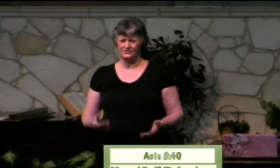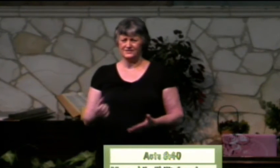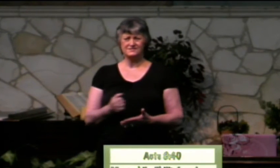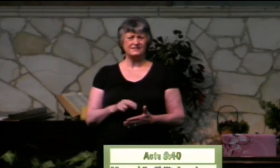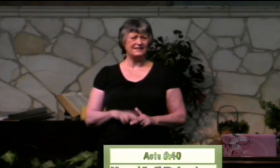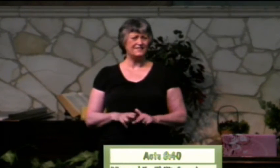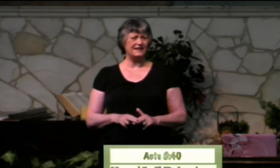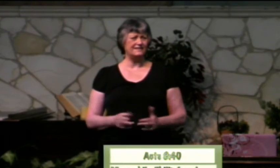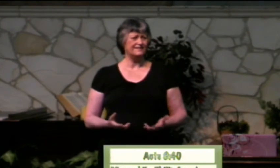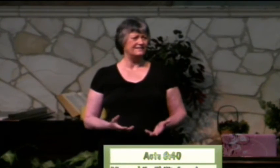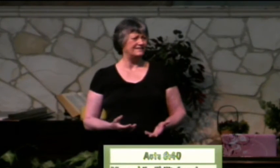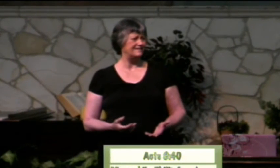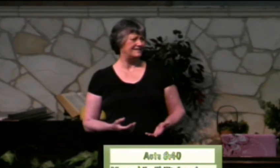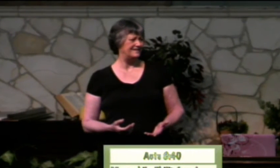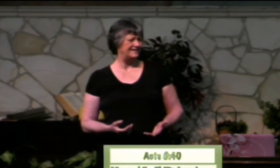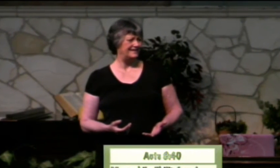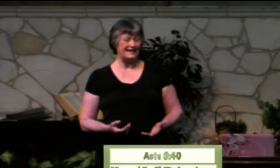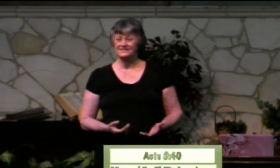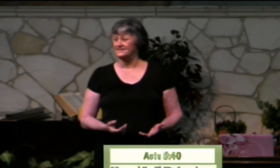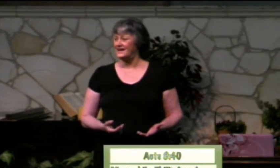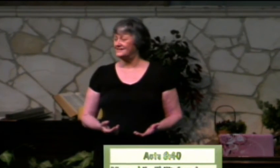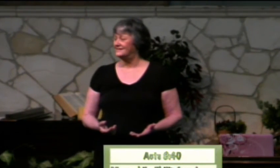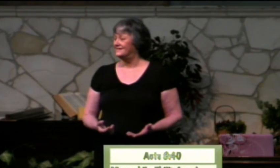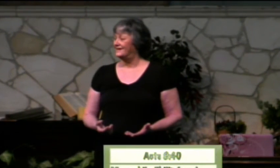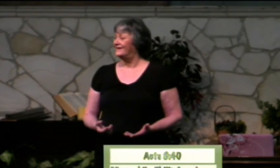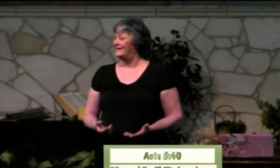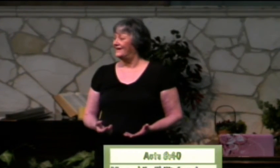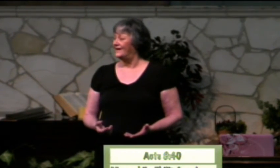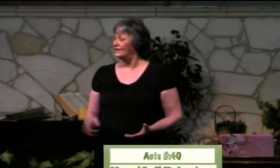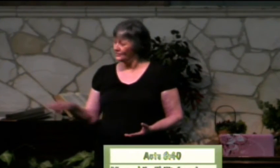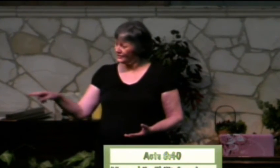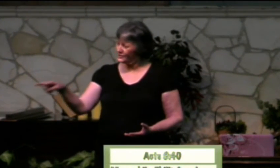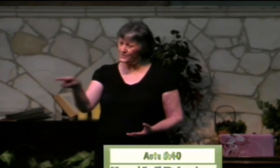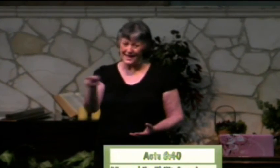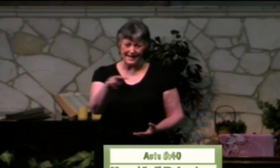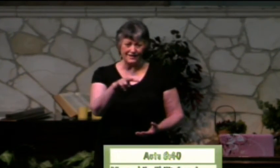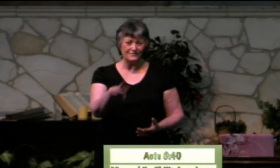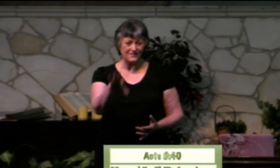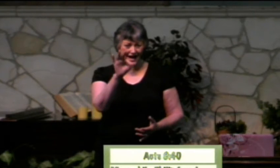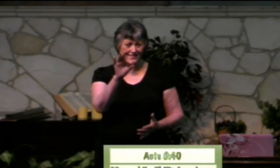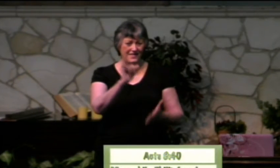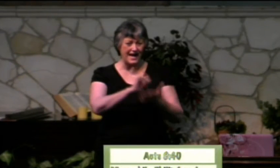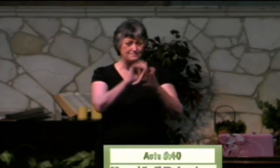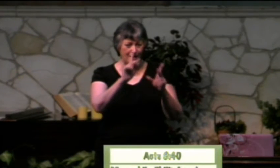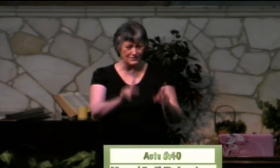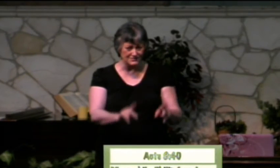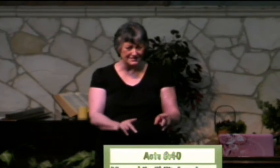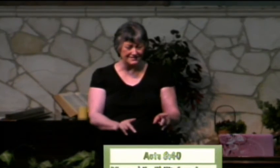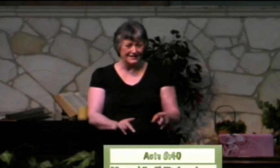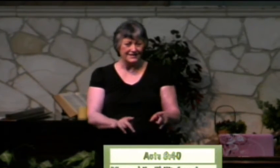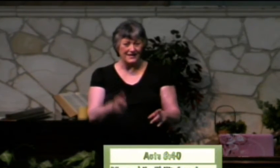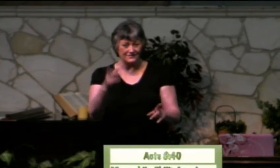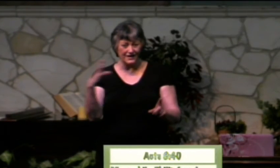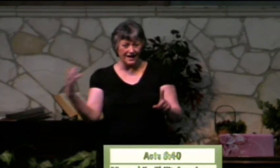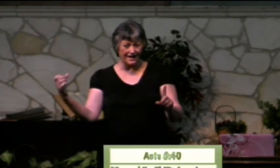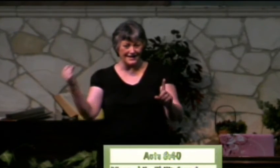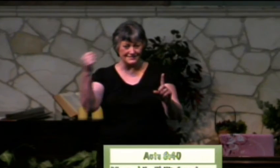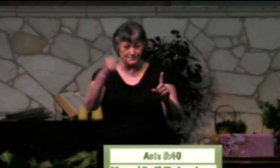just sitting there. And it's just like, look around. Find that person that God has put